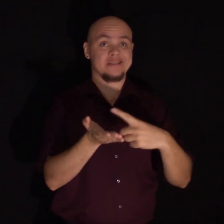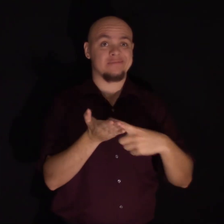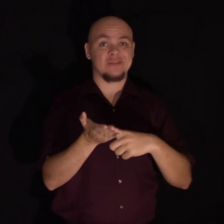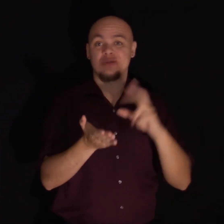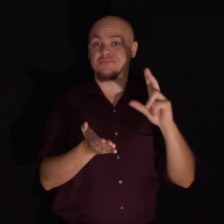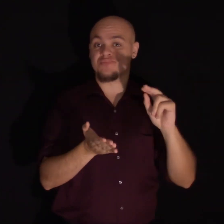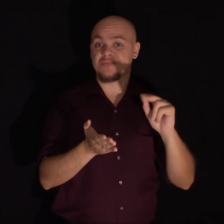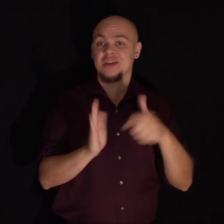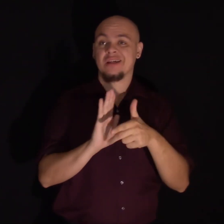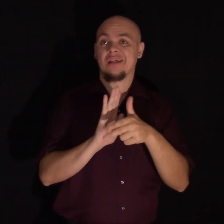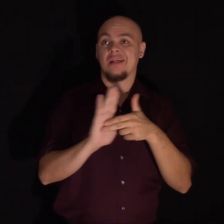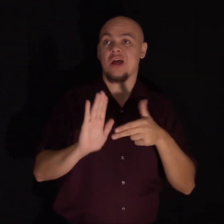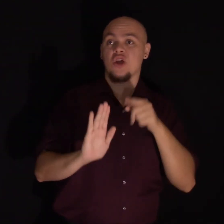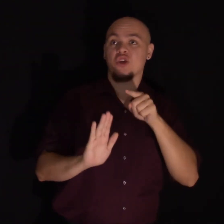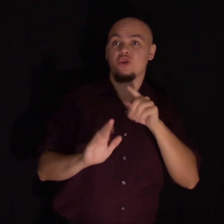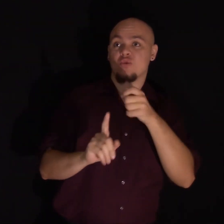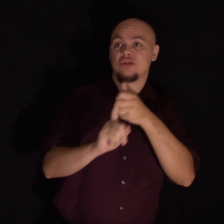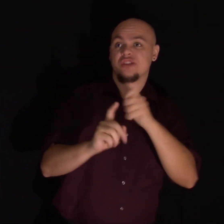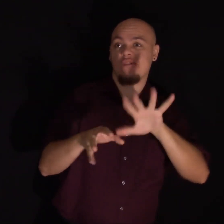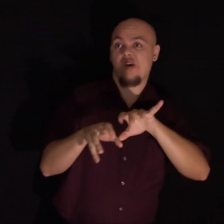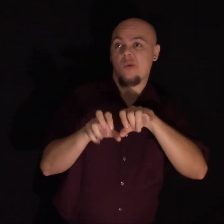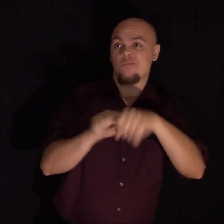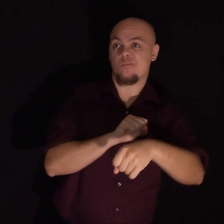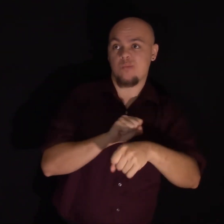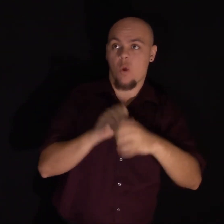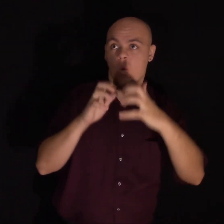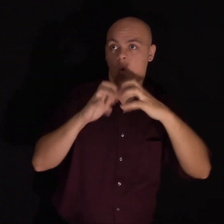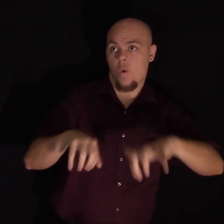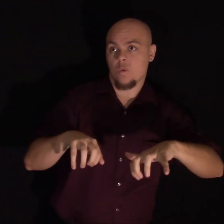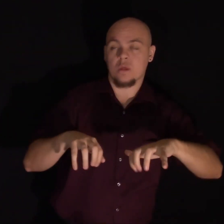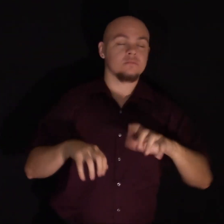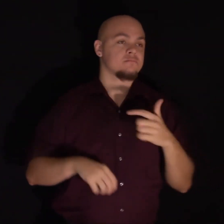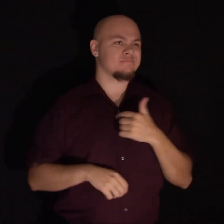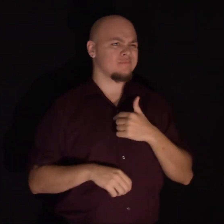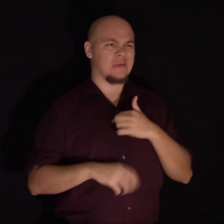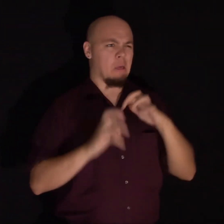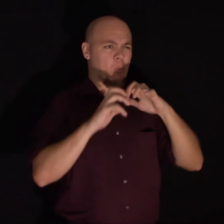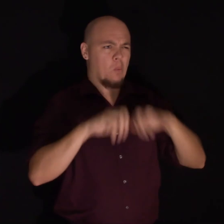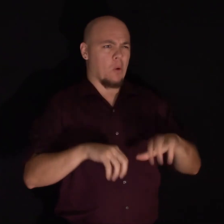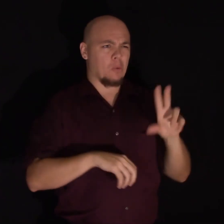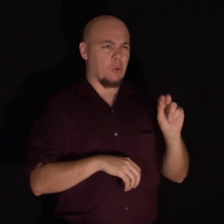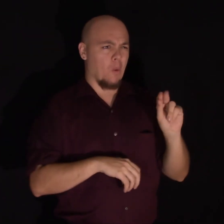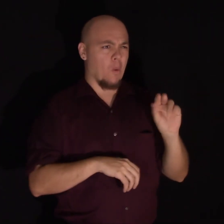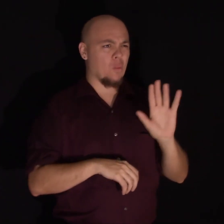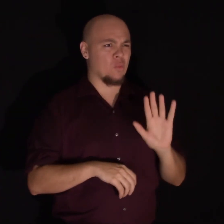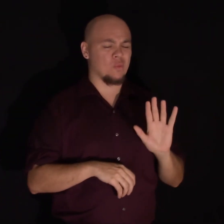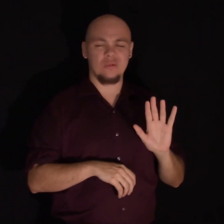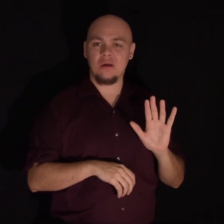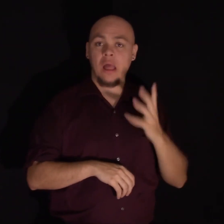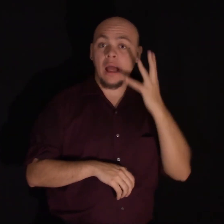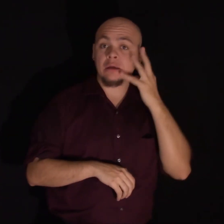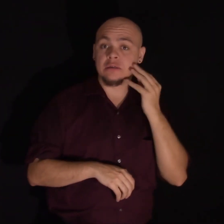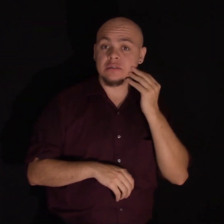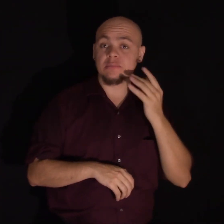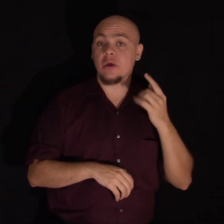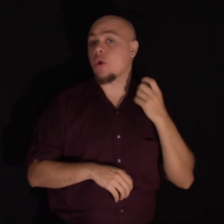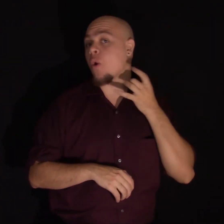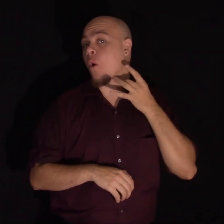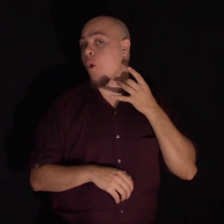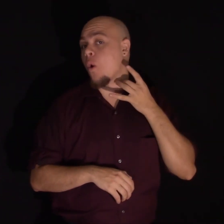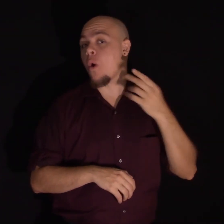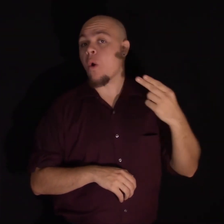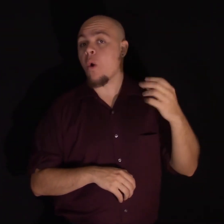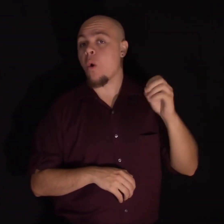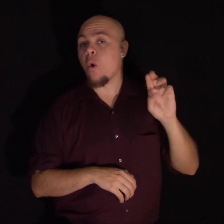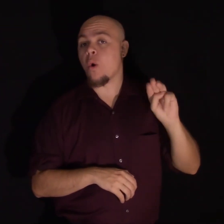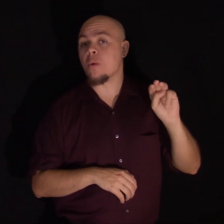it with the stigma that you were broken. Well, I was not broken, but I was experiencing a hormonal imbalance. I felt like I was